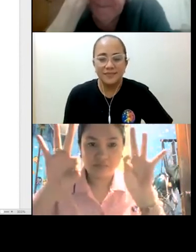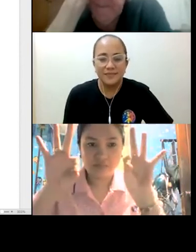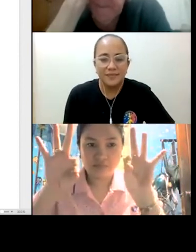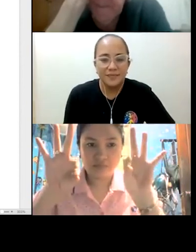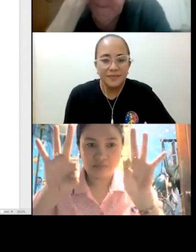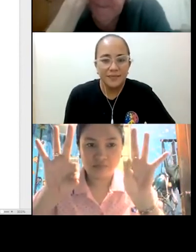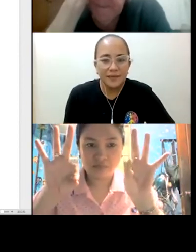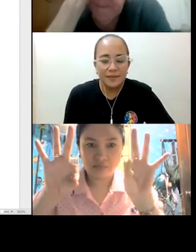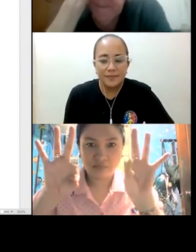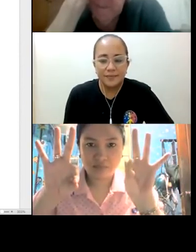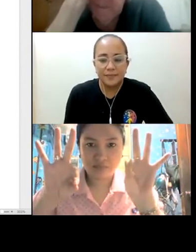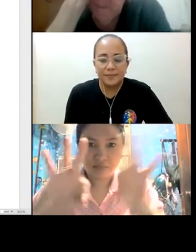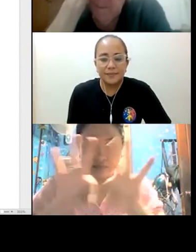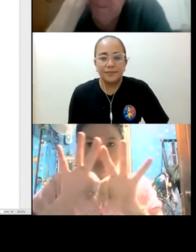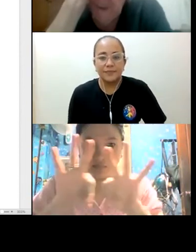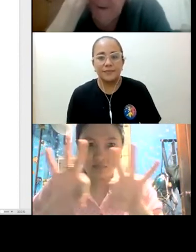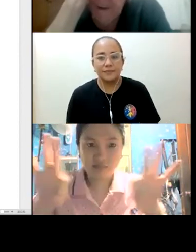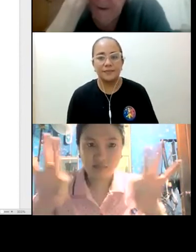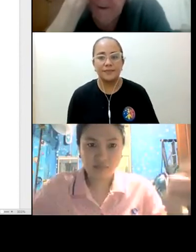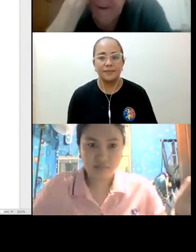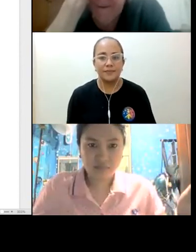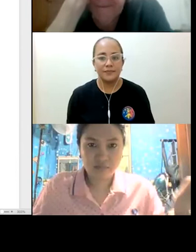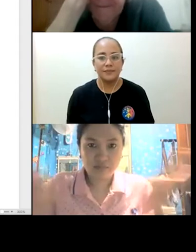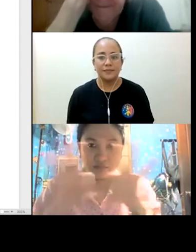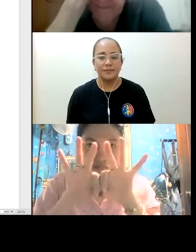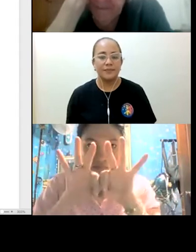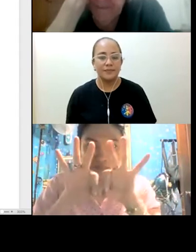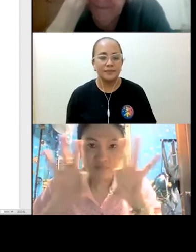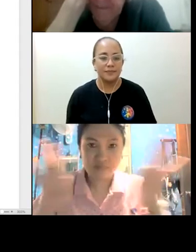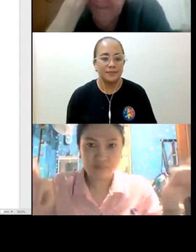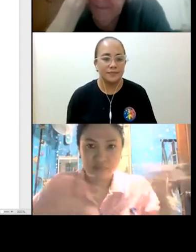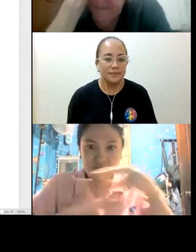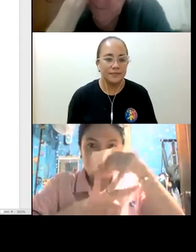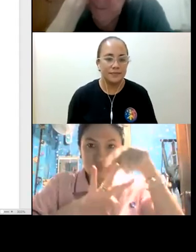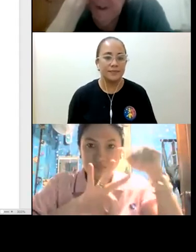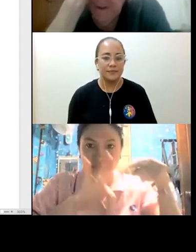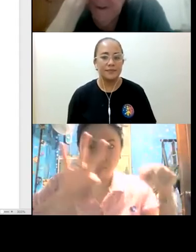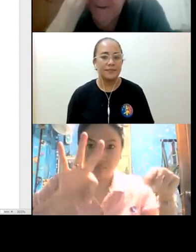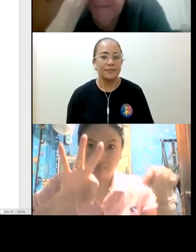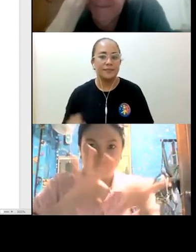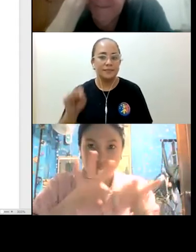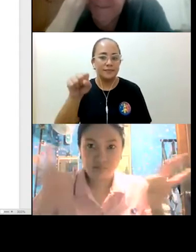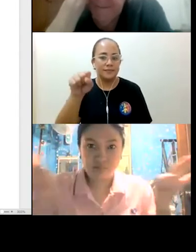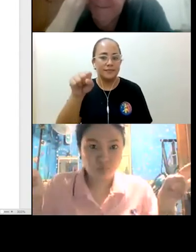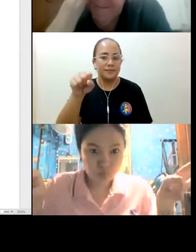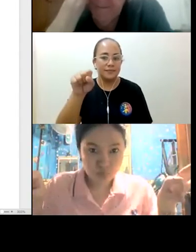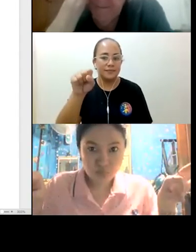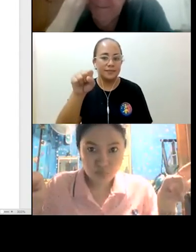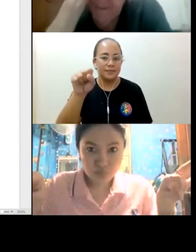So we have a Thick. F, Okay. F hand shape. Yes. Good.